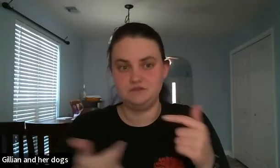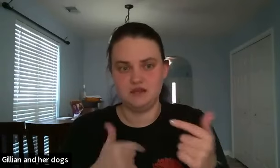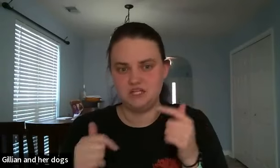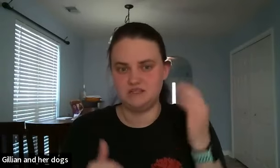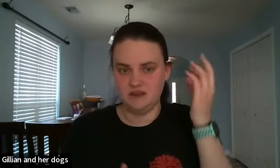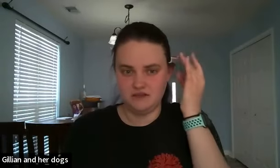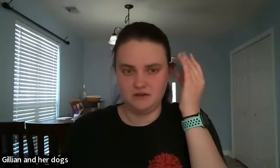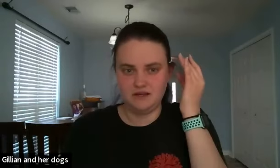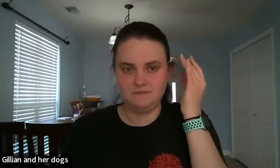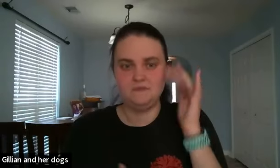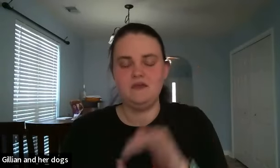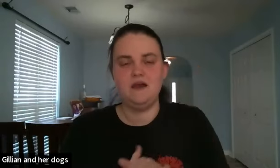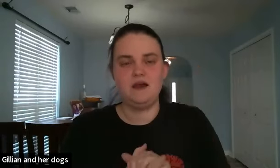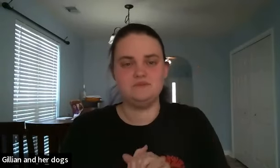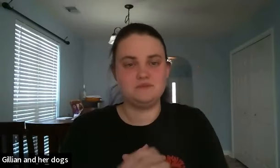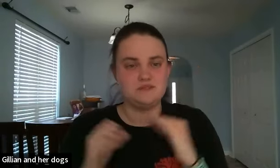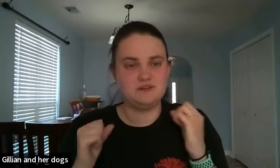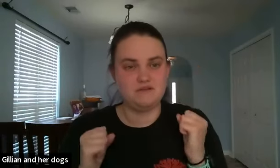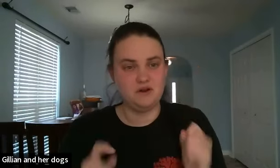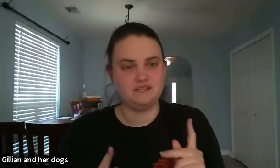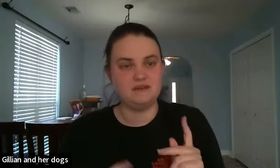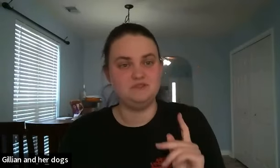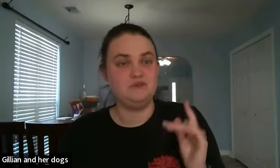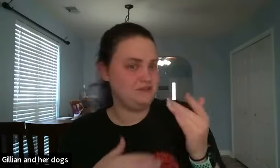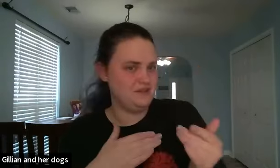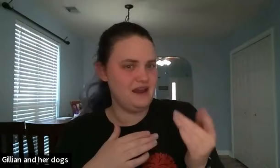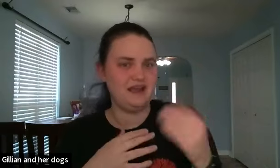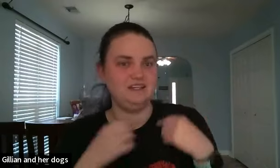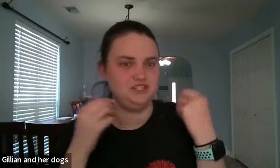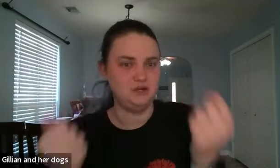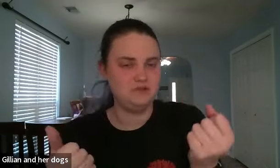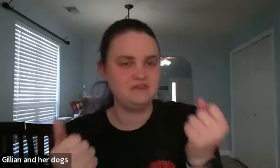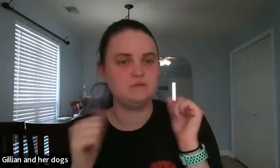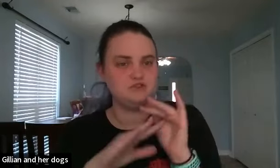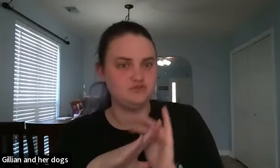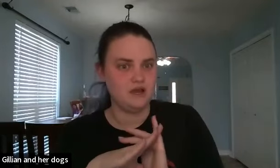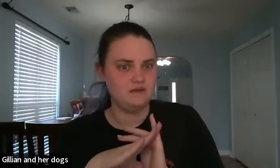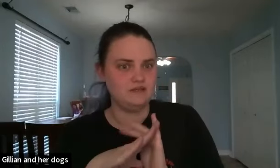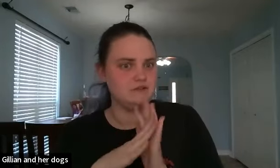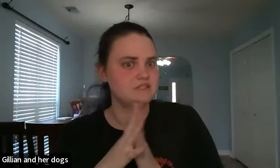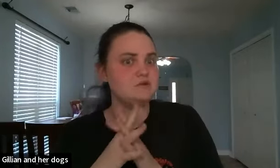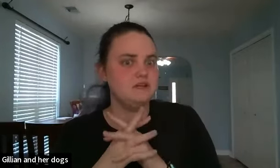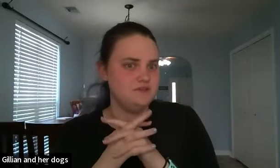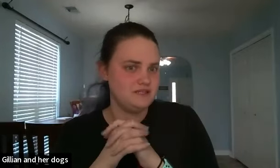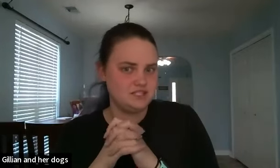guys a chance to kind of think on it. Sometimes I do have a hard time to not do that. I kind of just jump with it. So I'm going to try to be a little bit slower and give you guys a